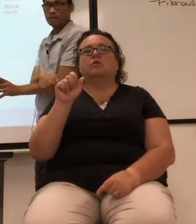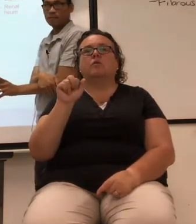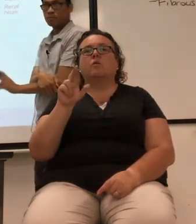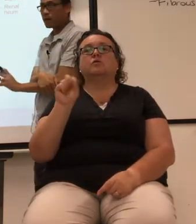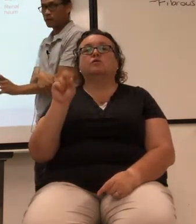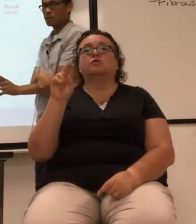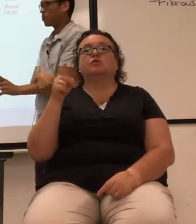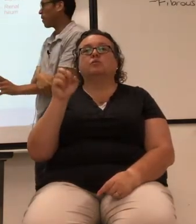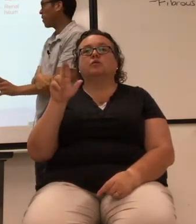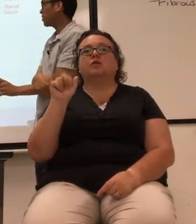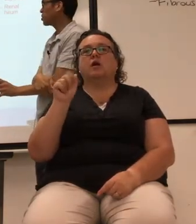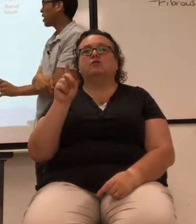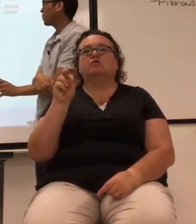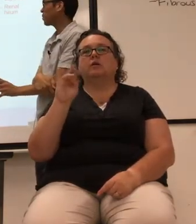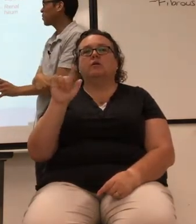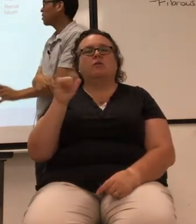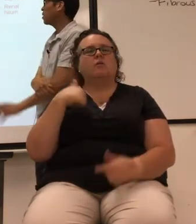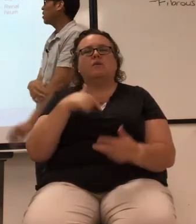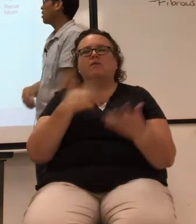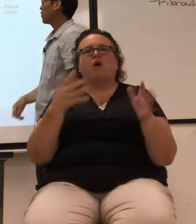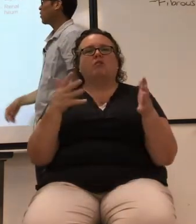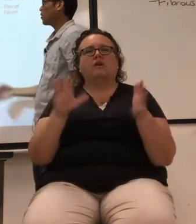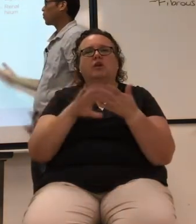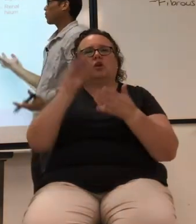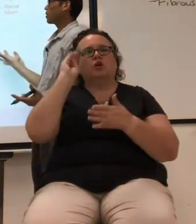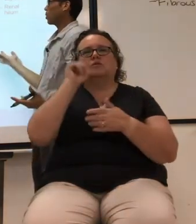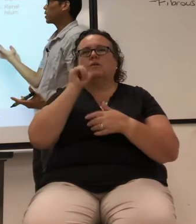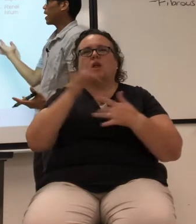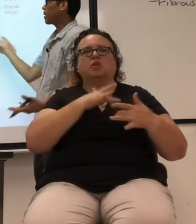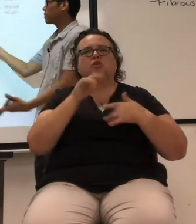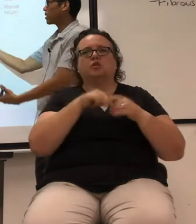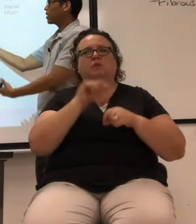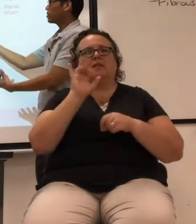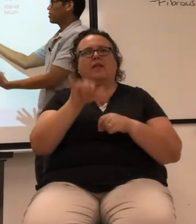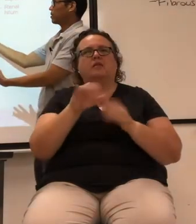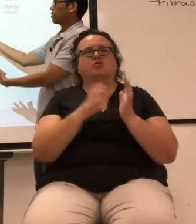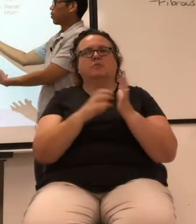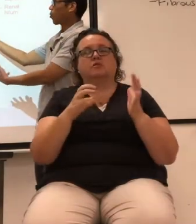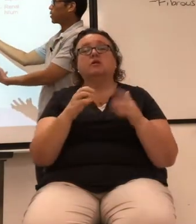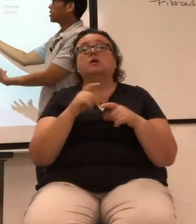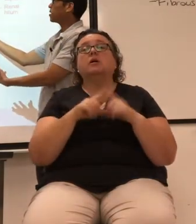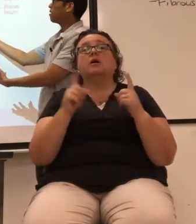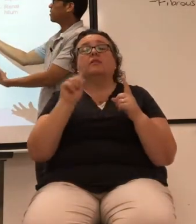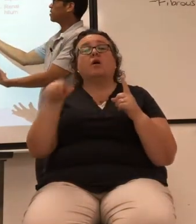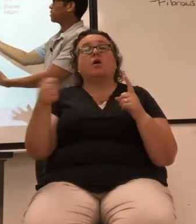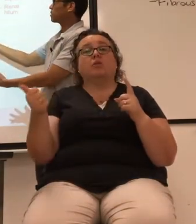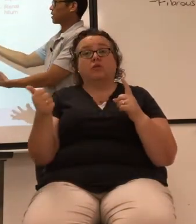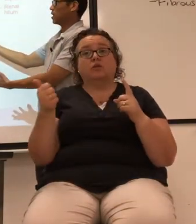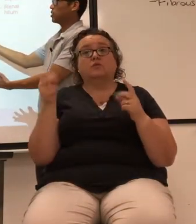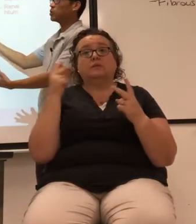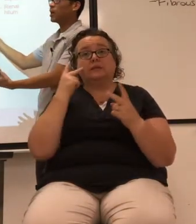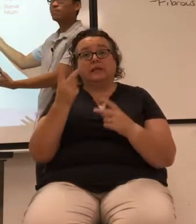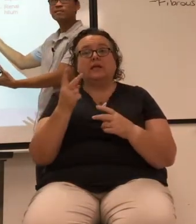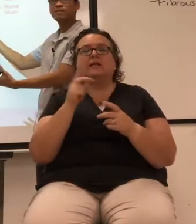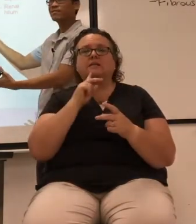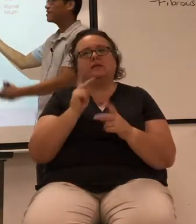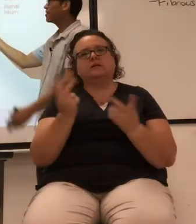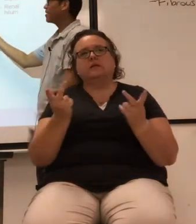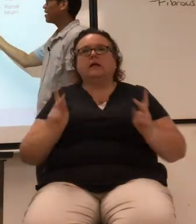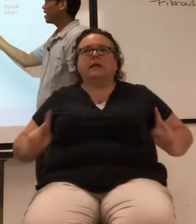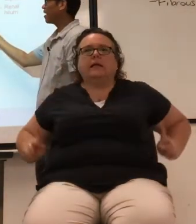that. So we're not concerned with that in this chapter. The only other thing to look at besides the organ itself is it's kidney